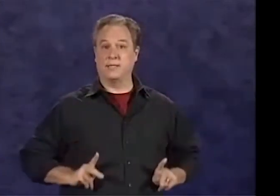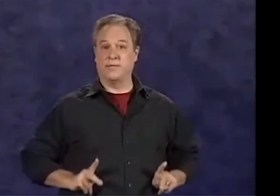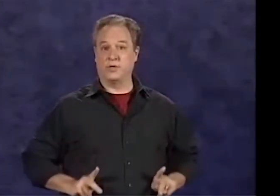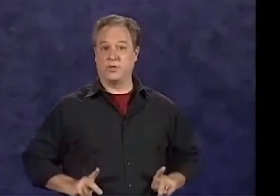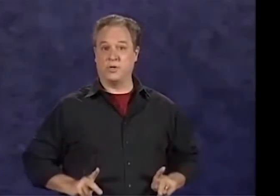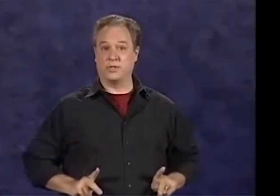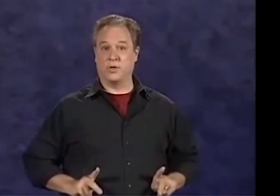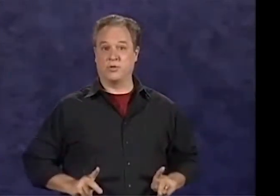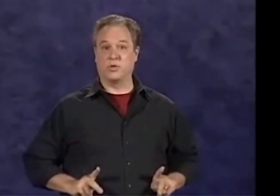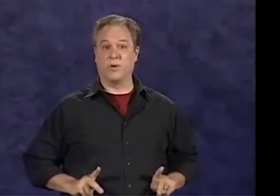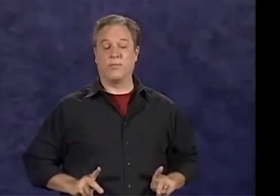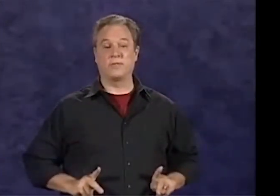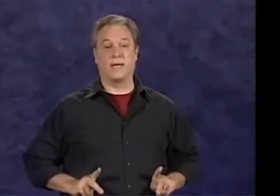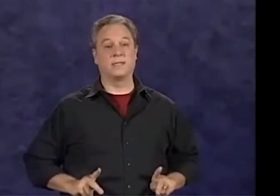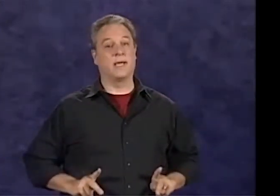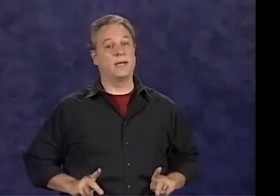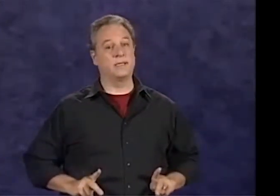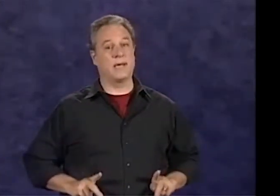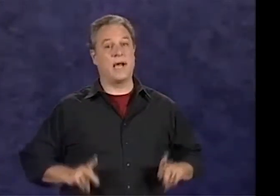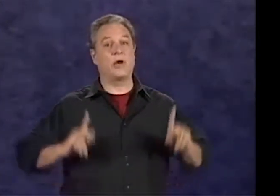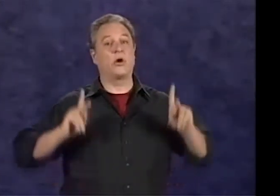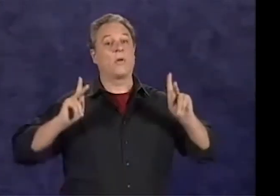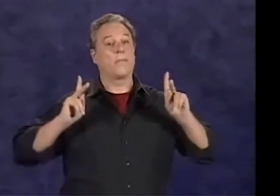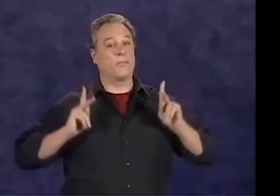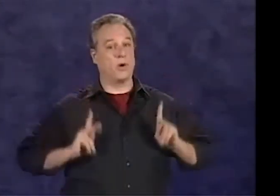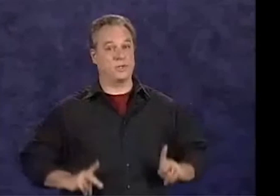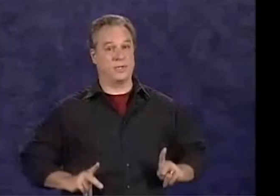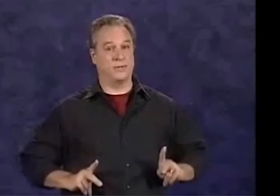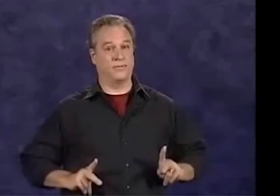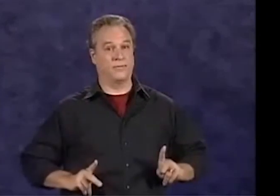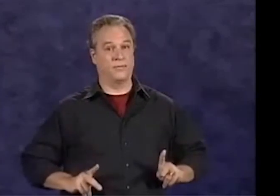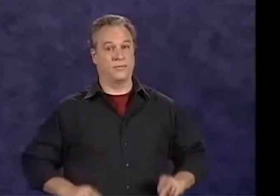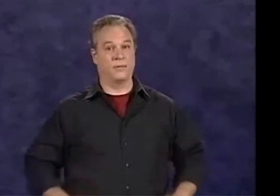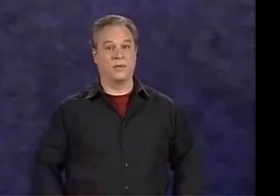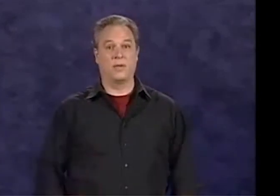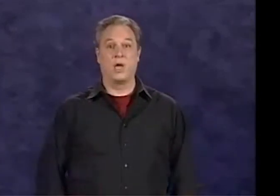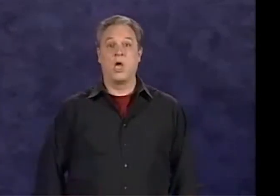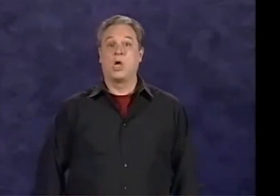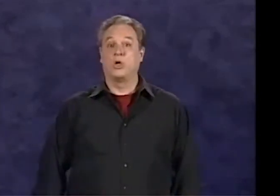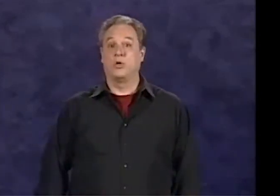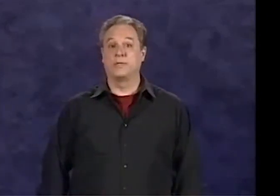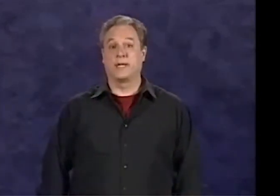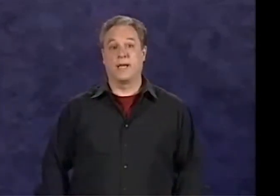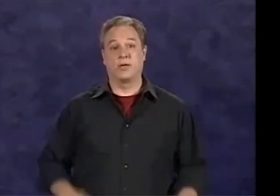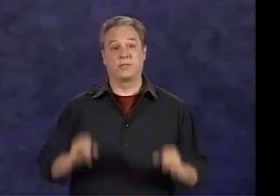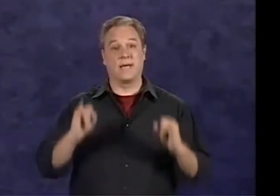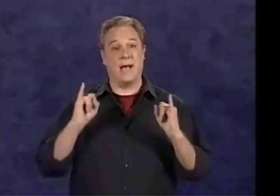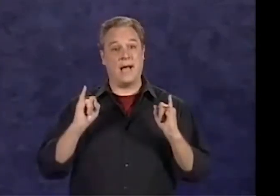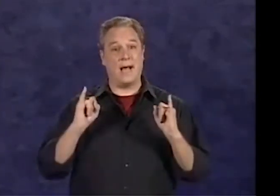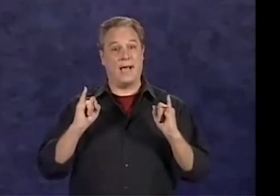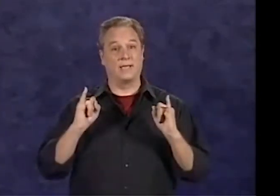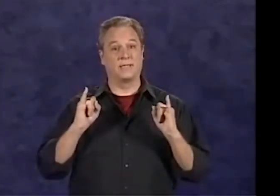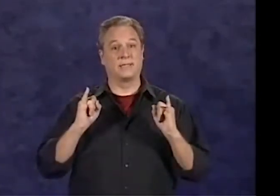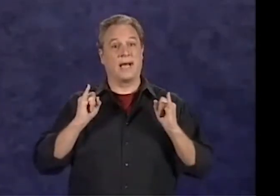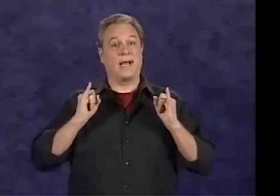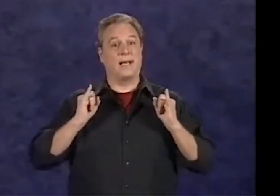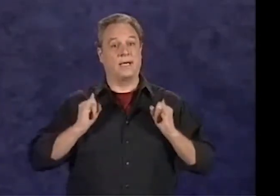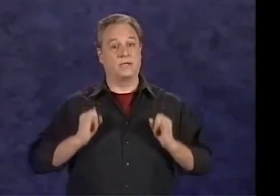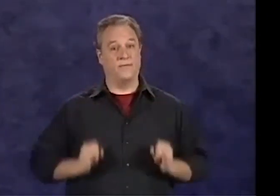to represent an entire person. Use the letters I to sign individual.